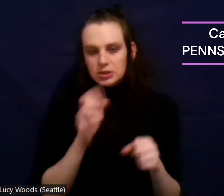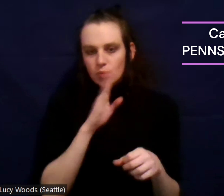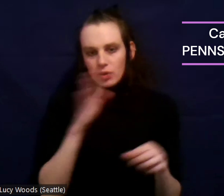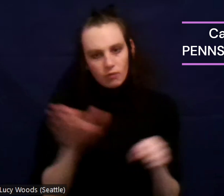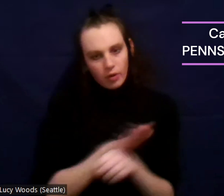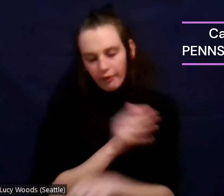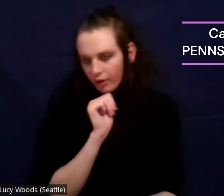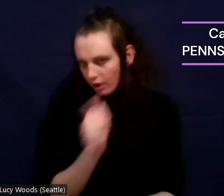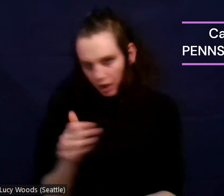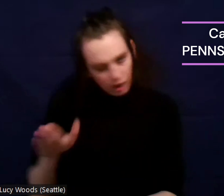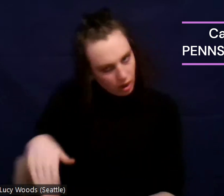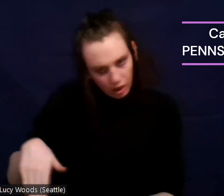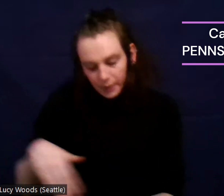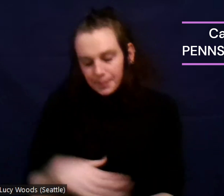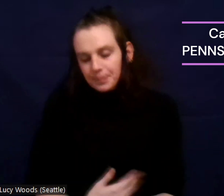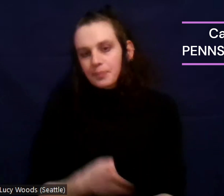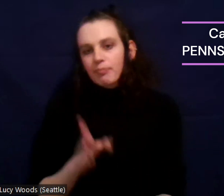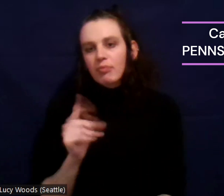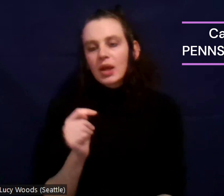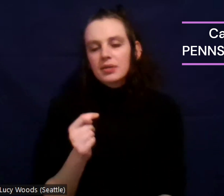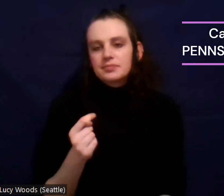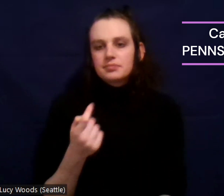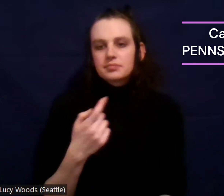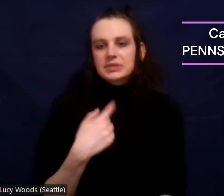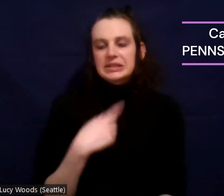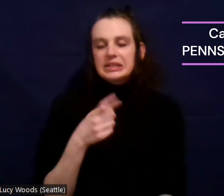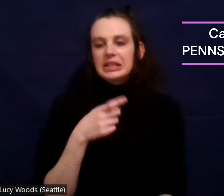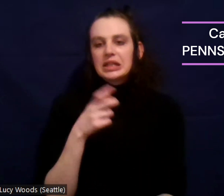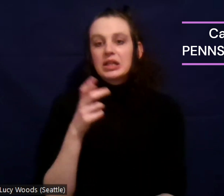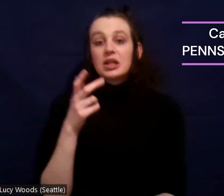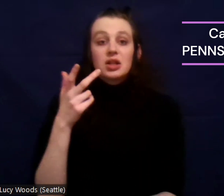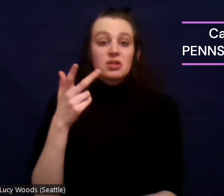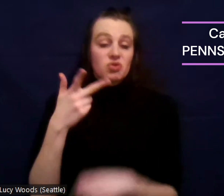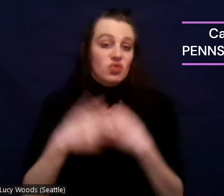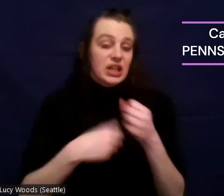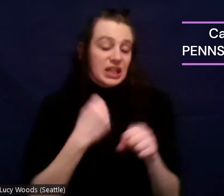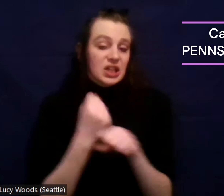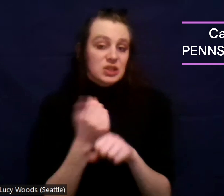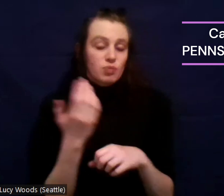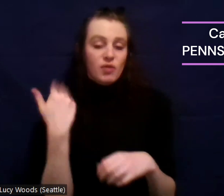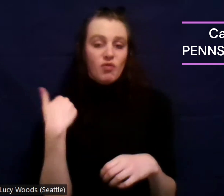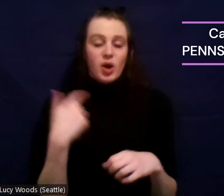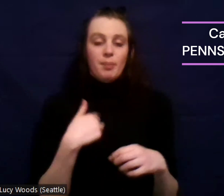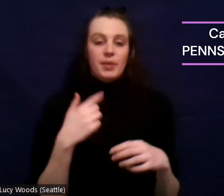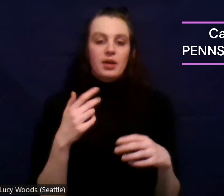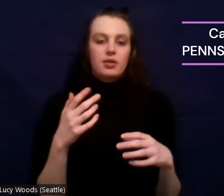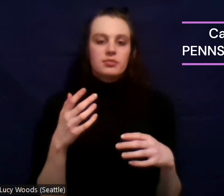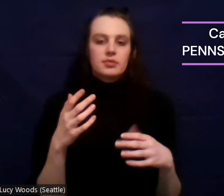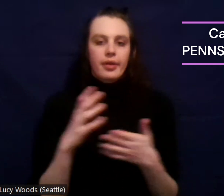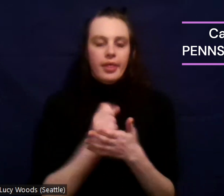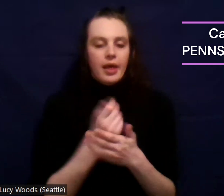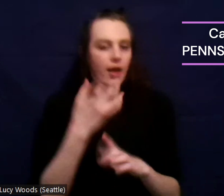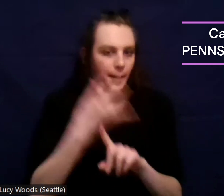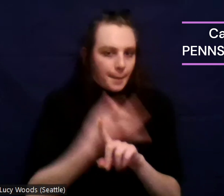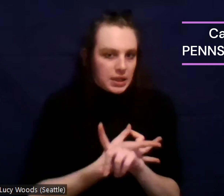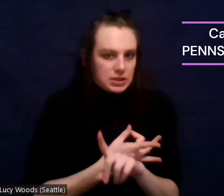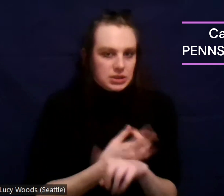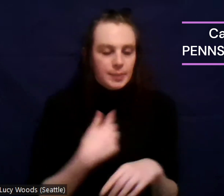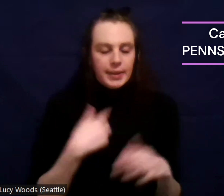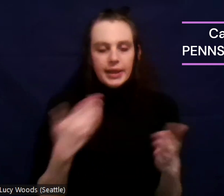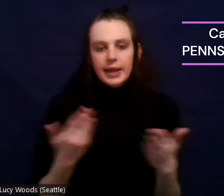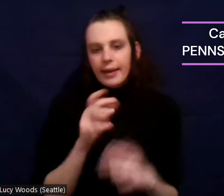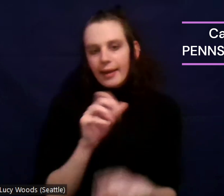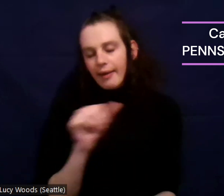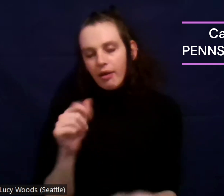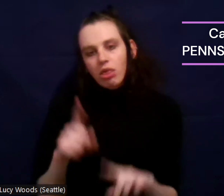took me probably 3 years to get the 8 months that I have now. And like, so I've been in the rooms a while,